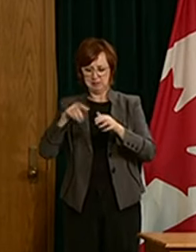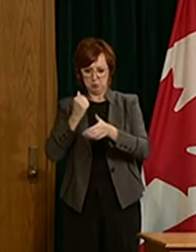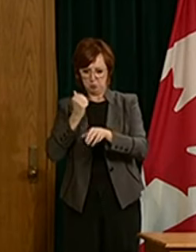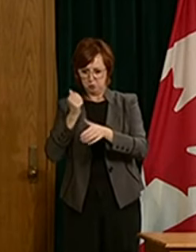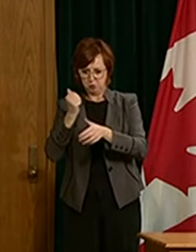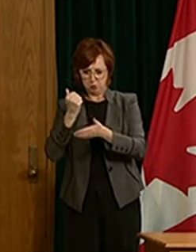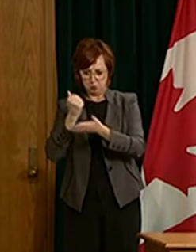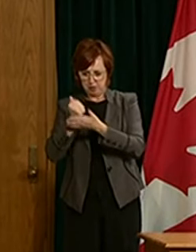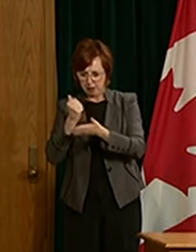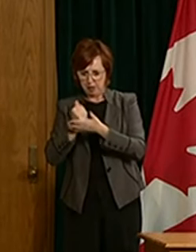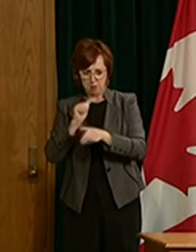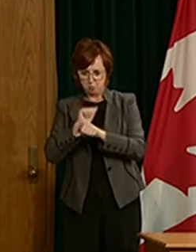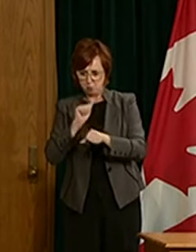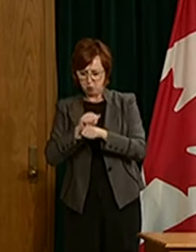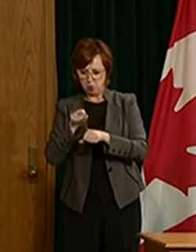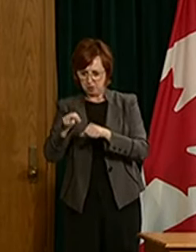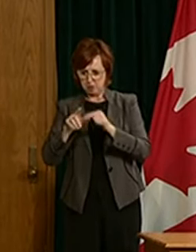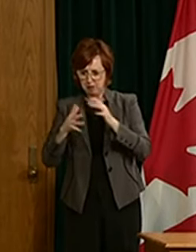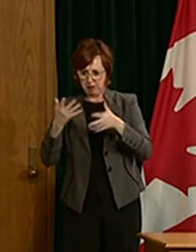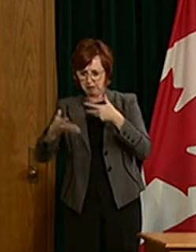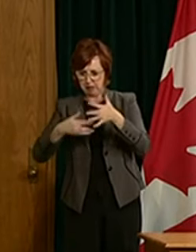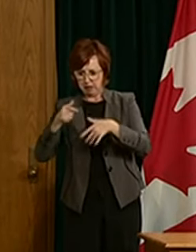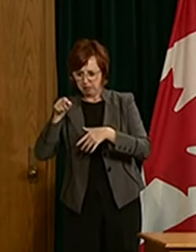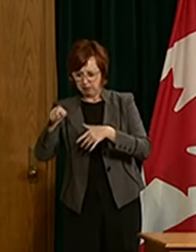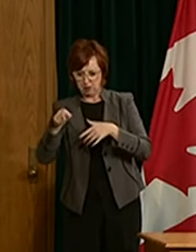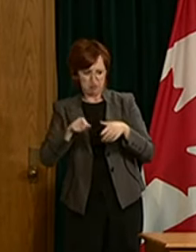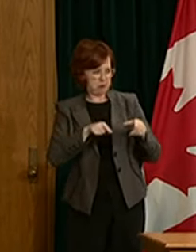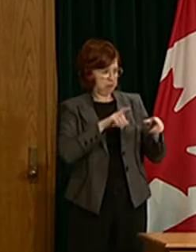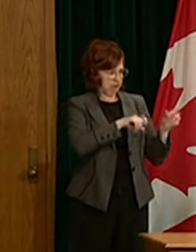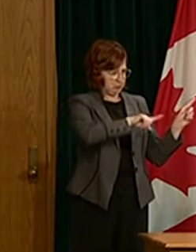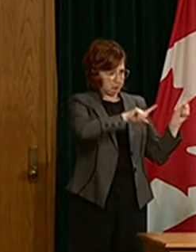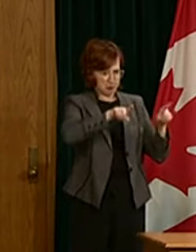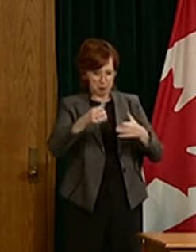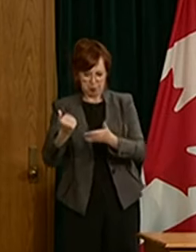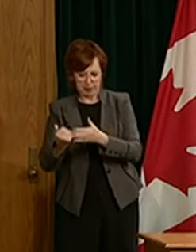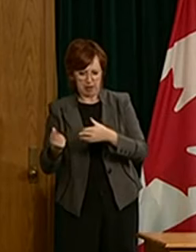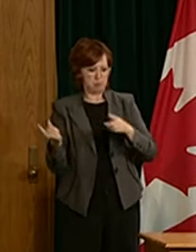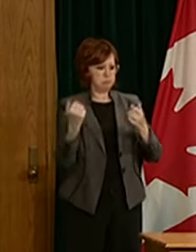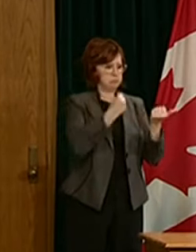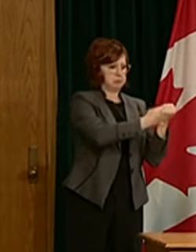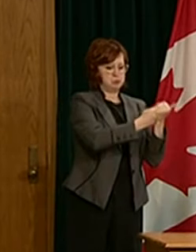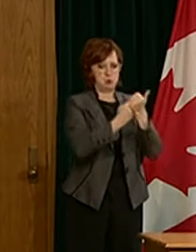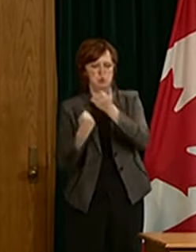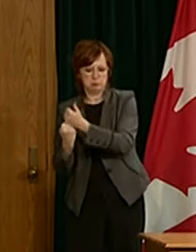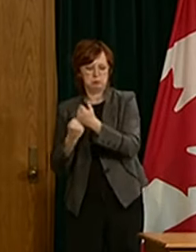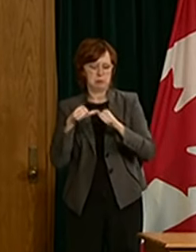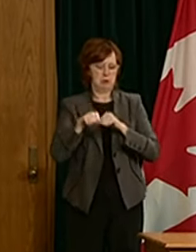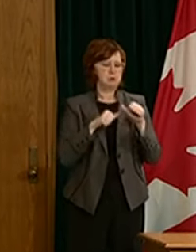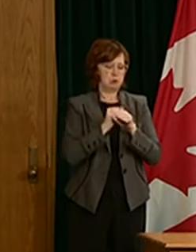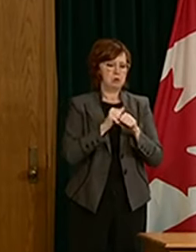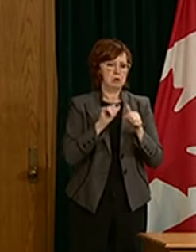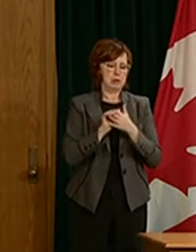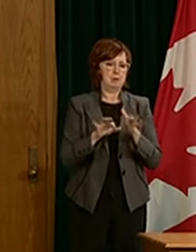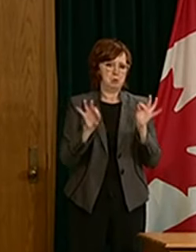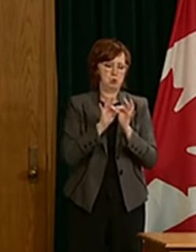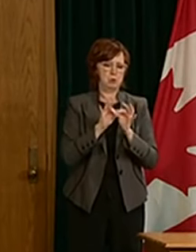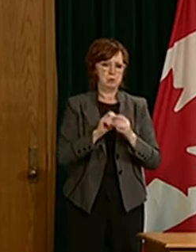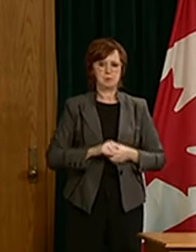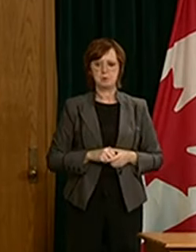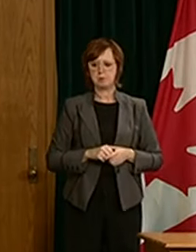needed in order to support our response strategy. We have established dedicated spaces to cohort